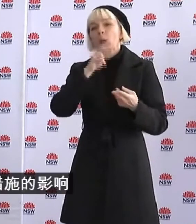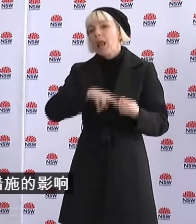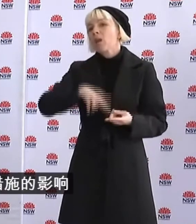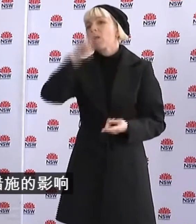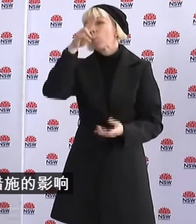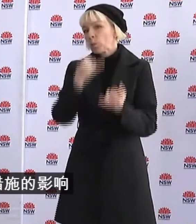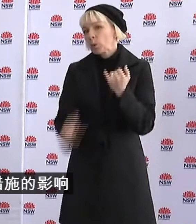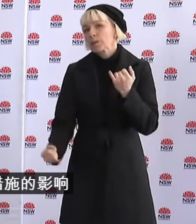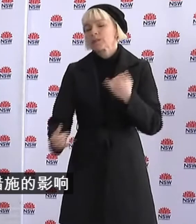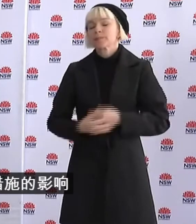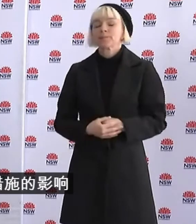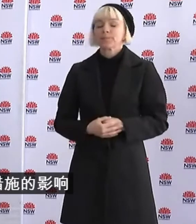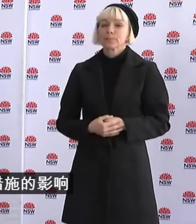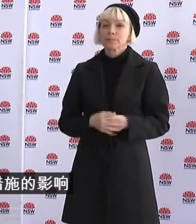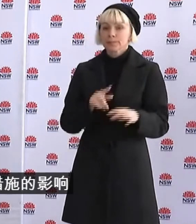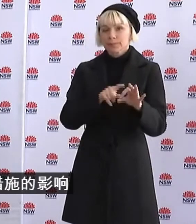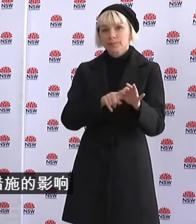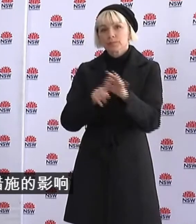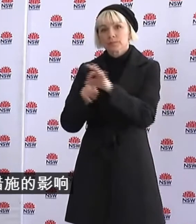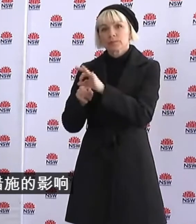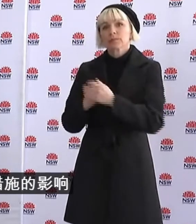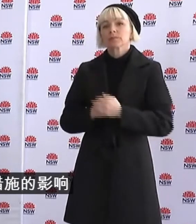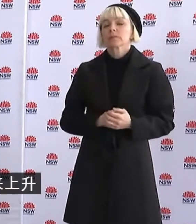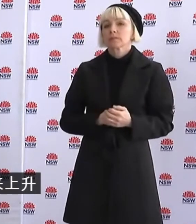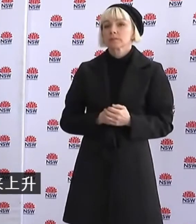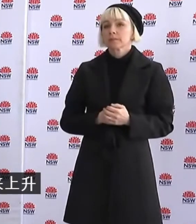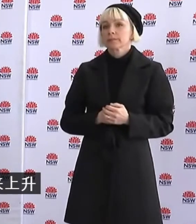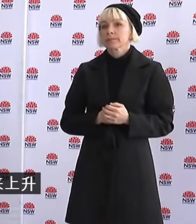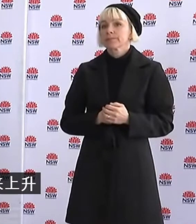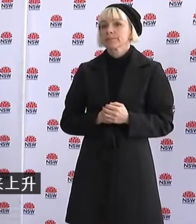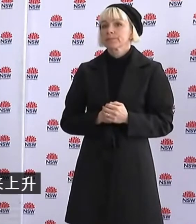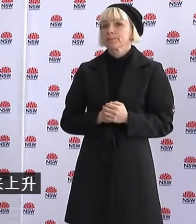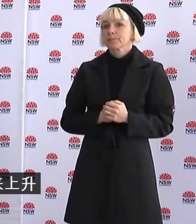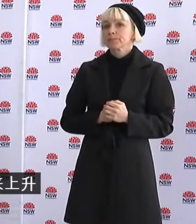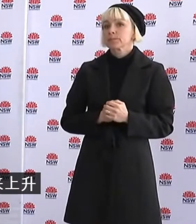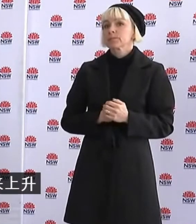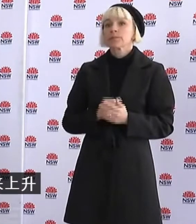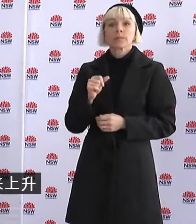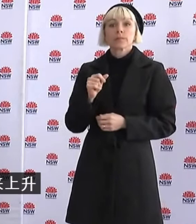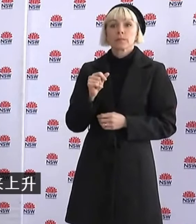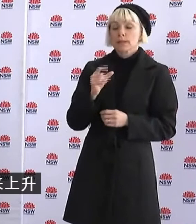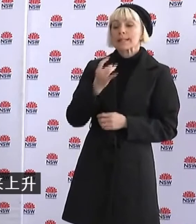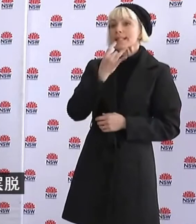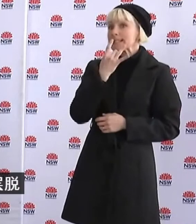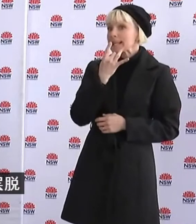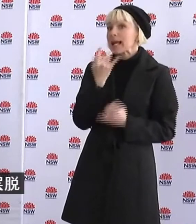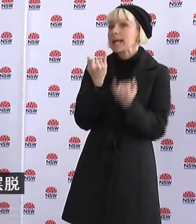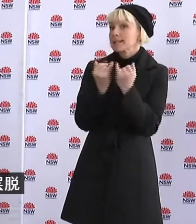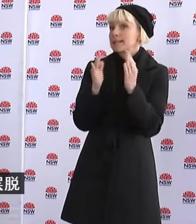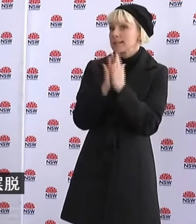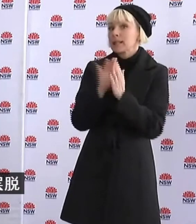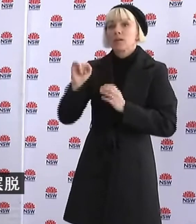You still don't know the impact of the measures that you brought in on Saturday and Sunday. You expect cases to rise over the coming